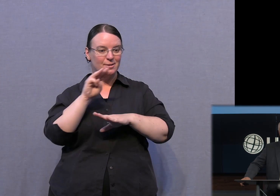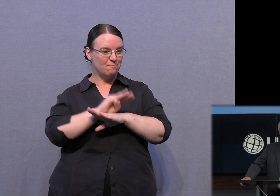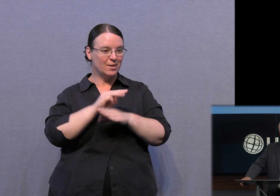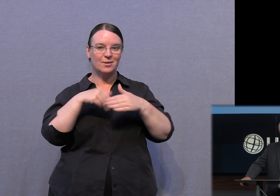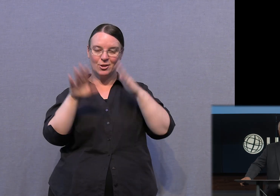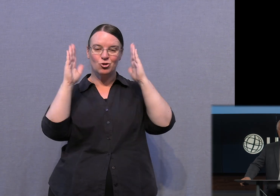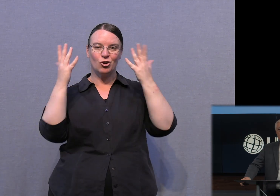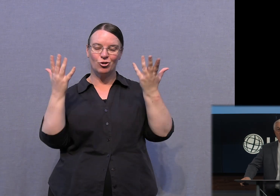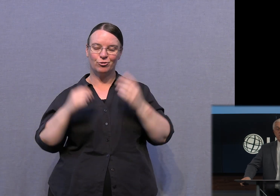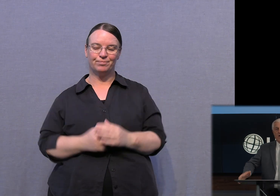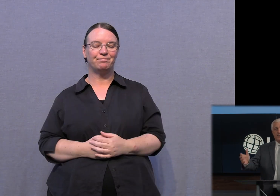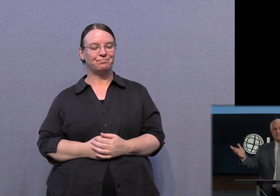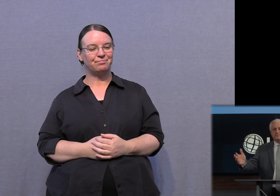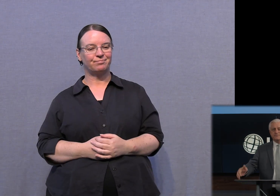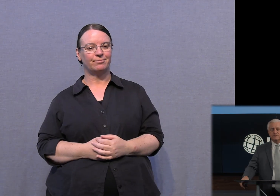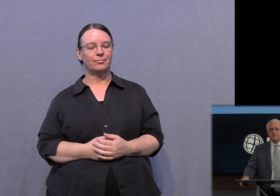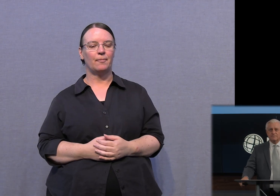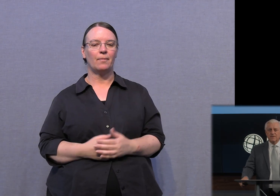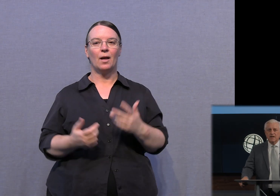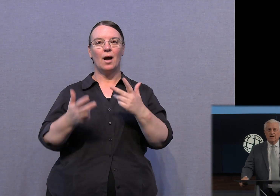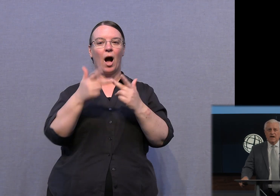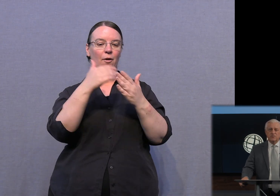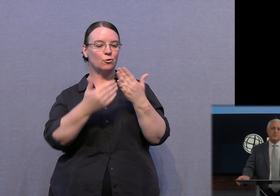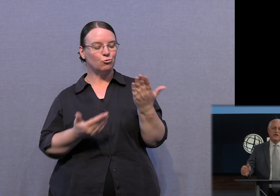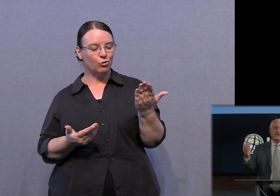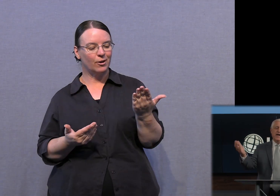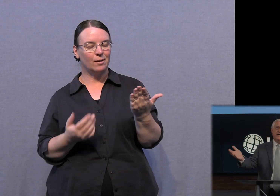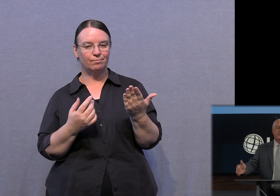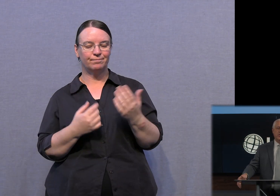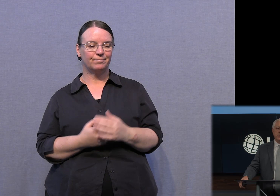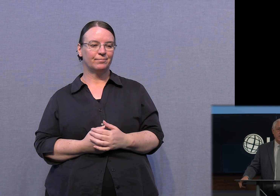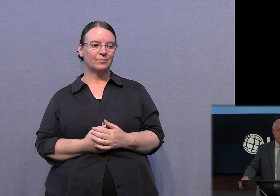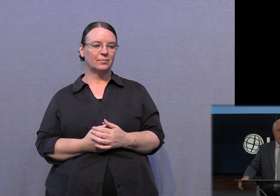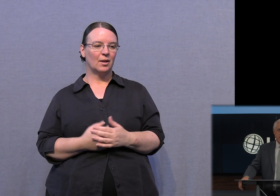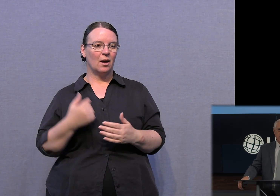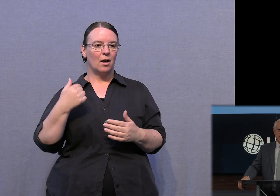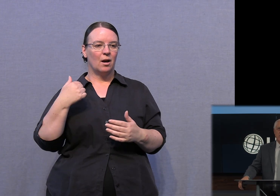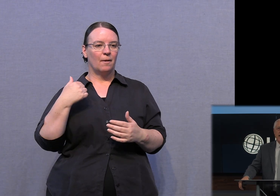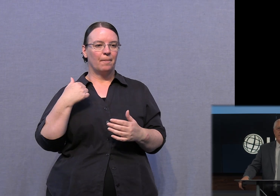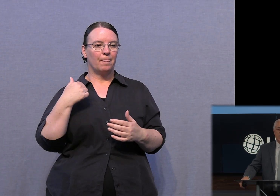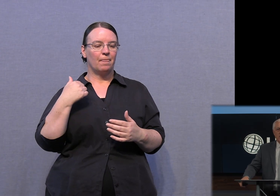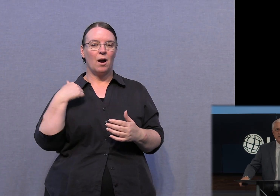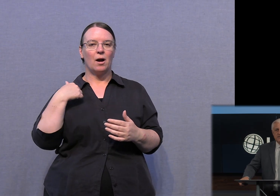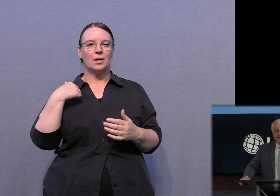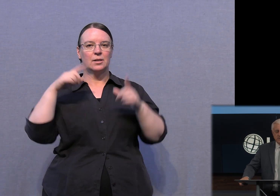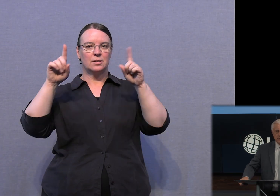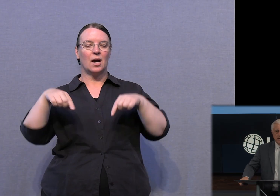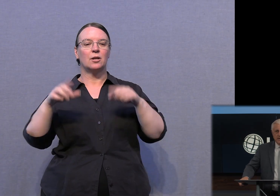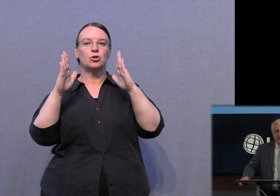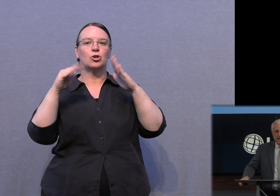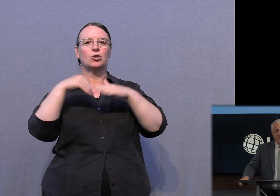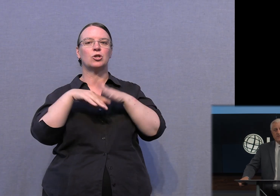There's another story that also happened. I was preaching back in the church that I started, a new life in Austin,